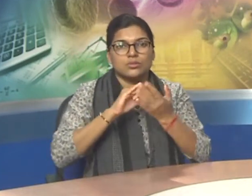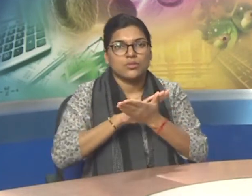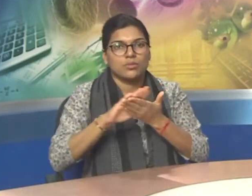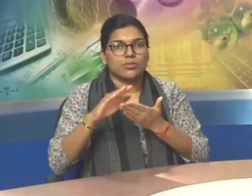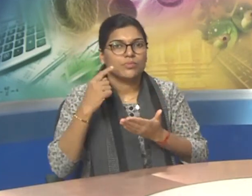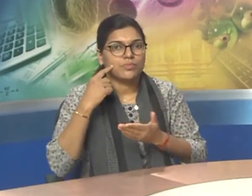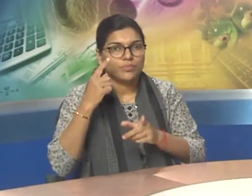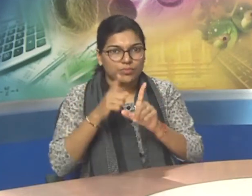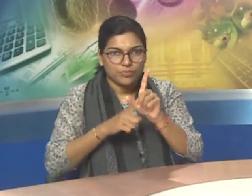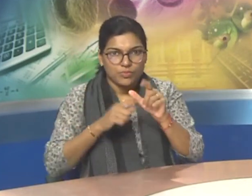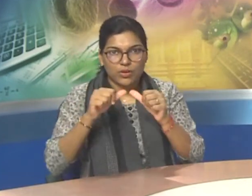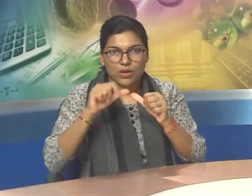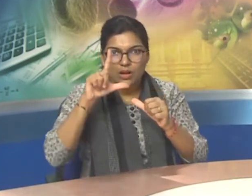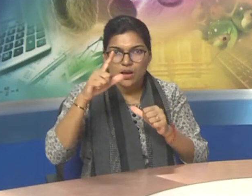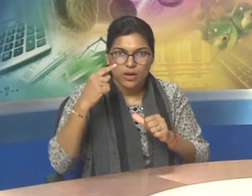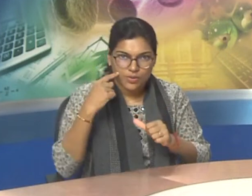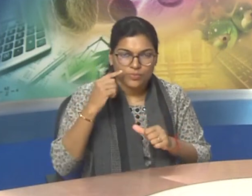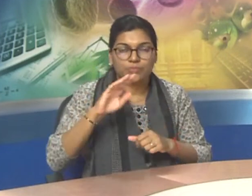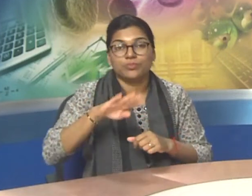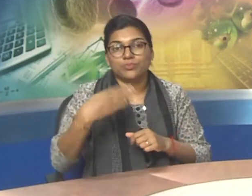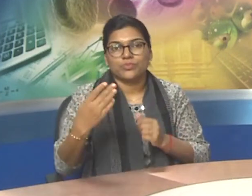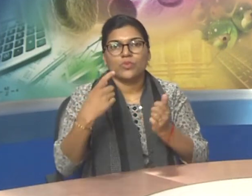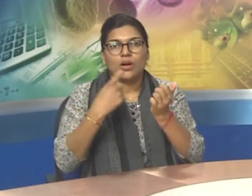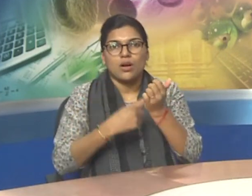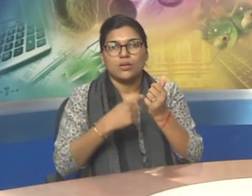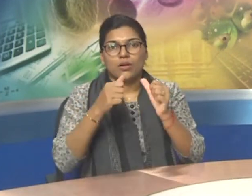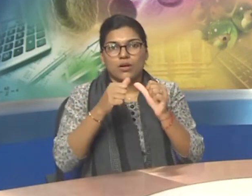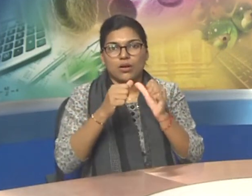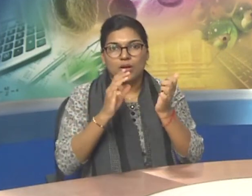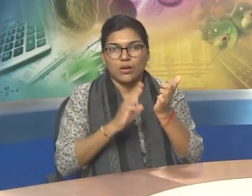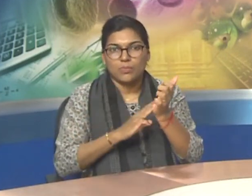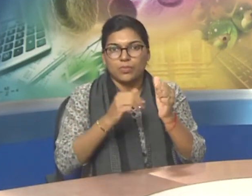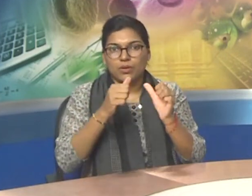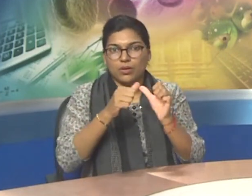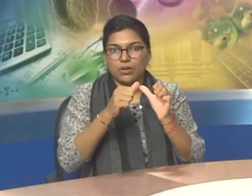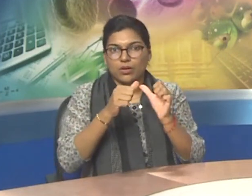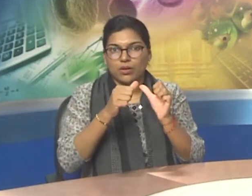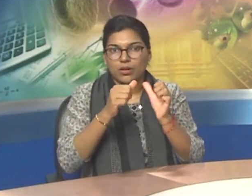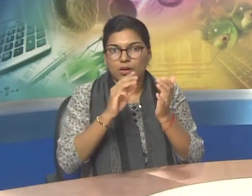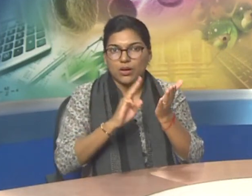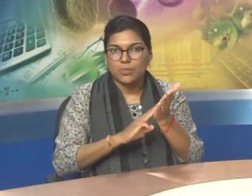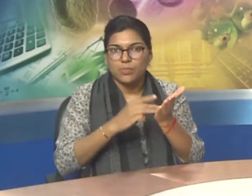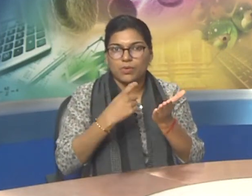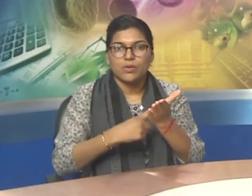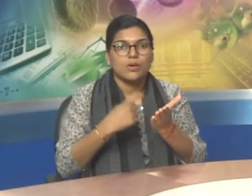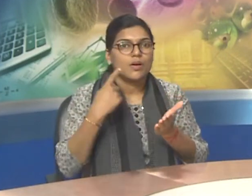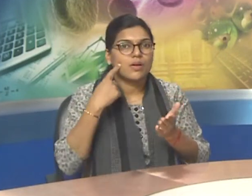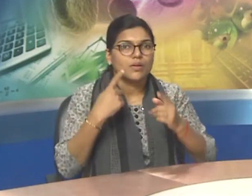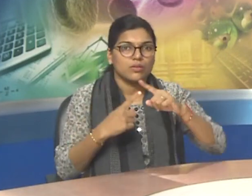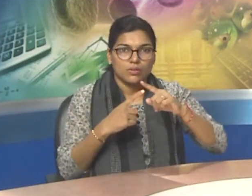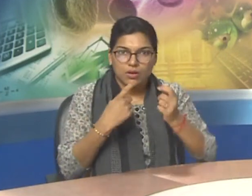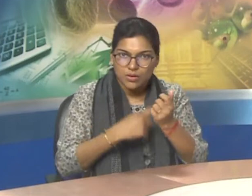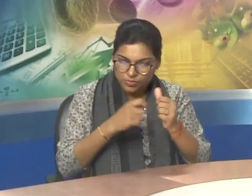science. His name is Dr. Shiali Ramamitra